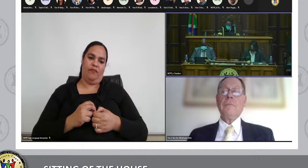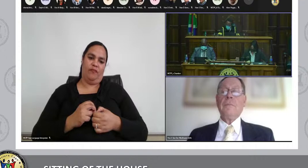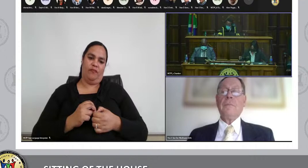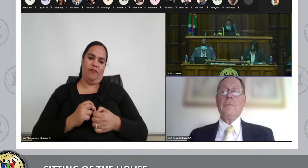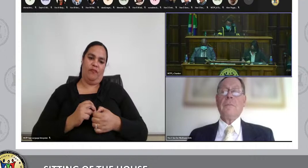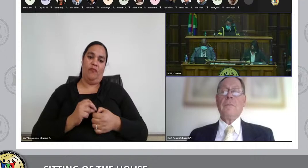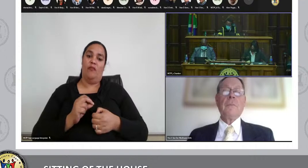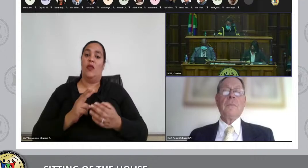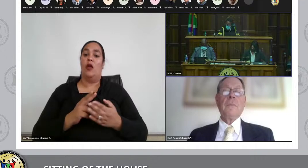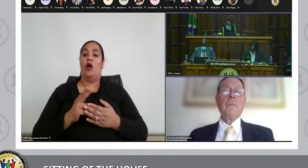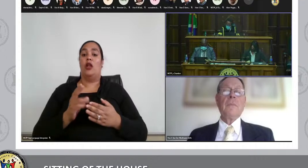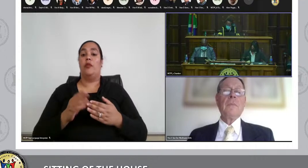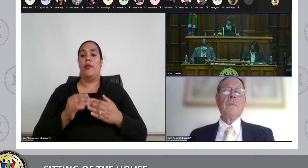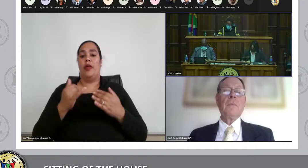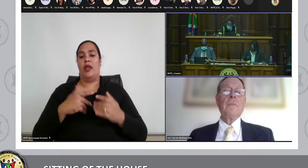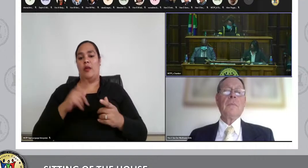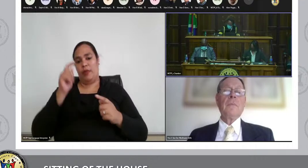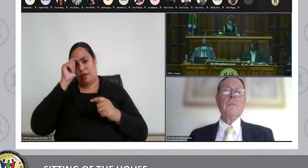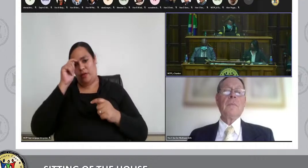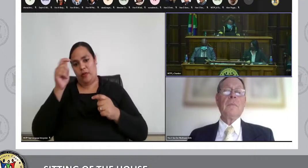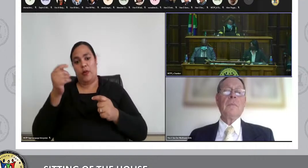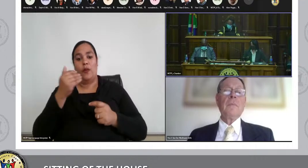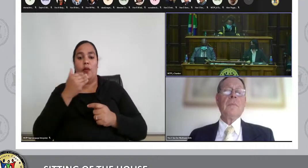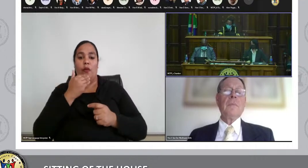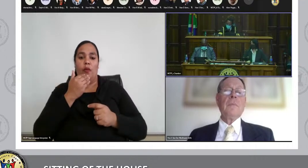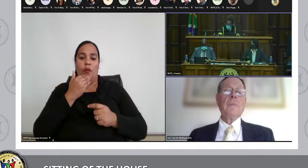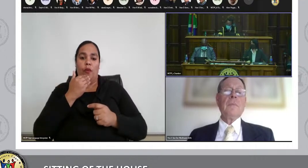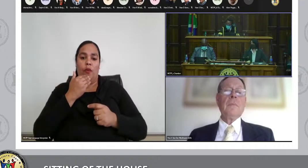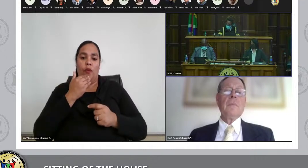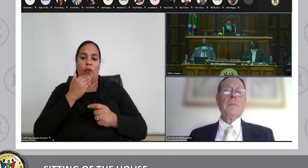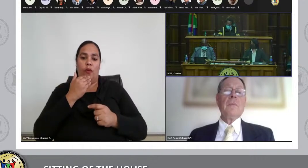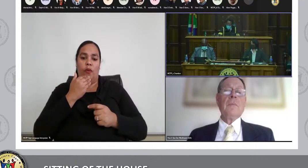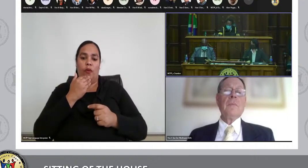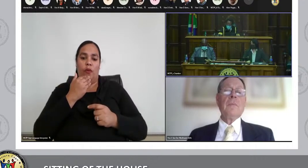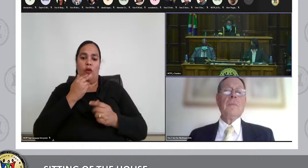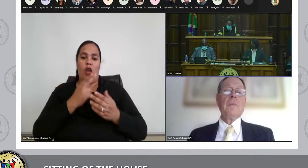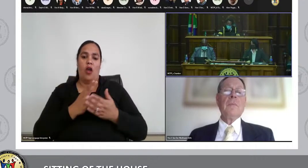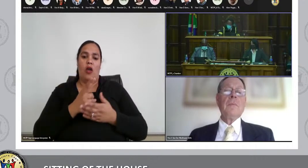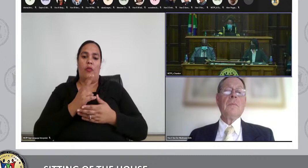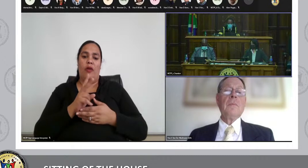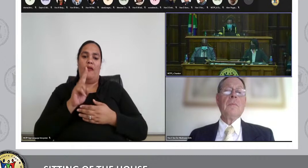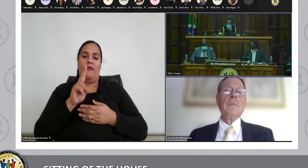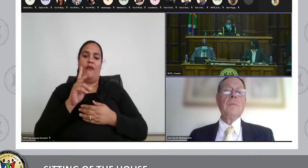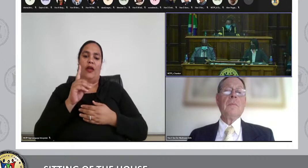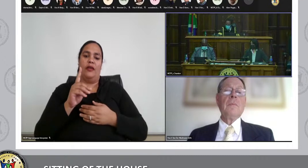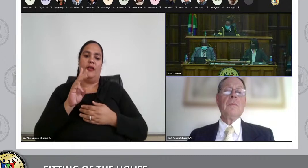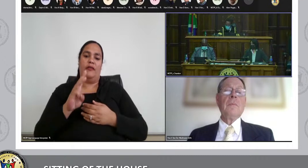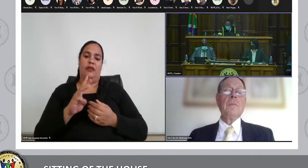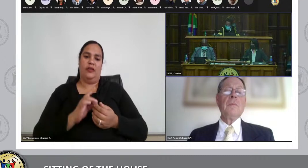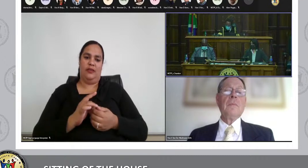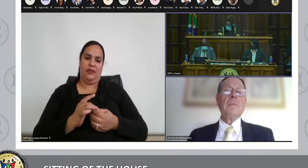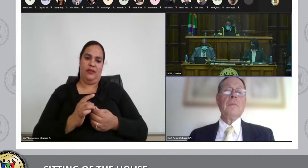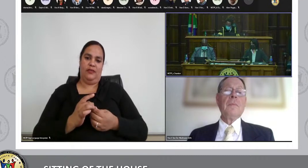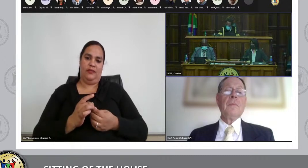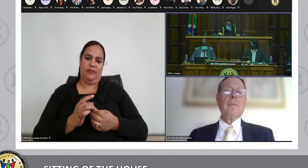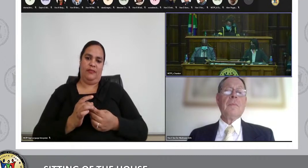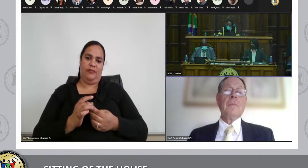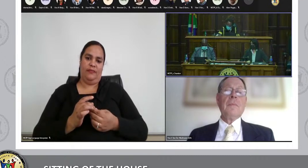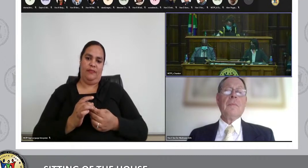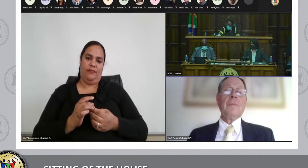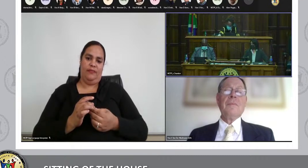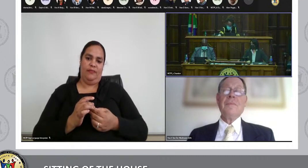Honorable members, I now recognize the Honorable Van Vester. Van der